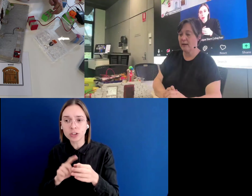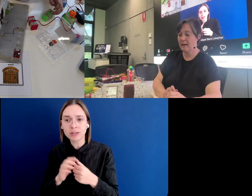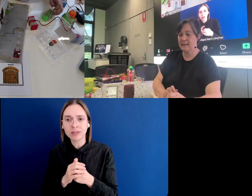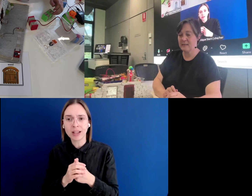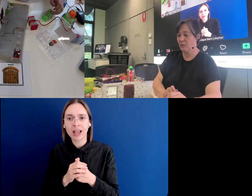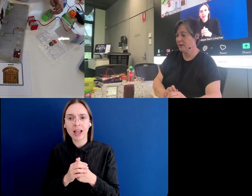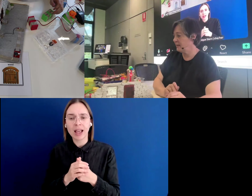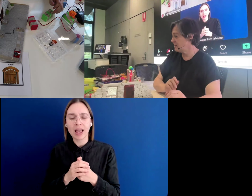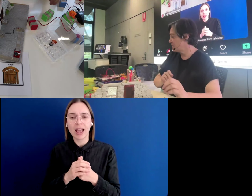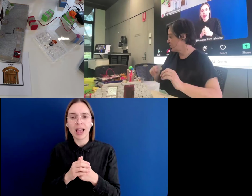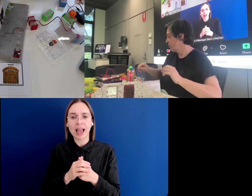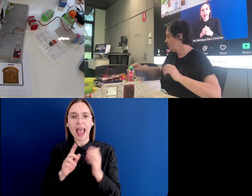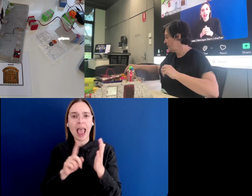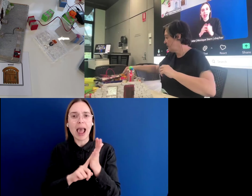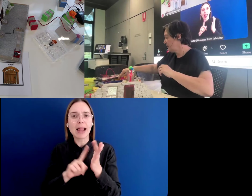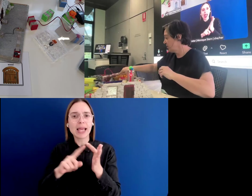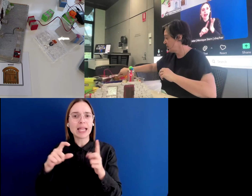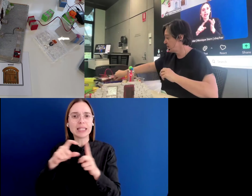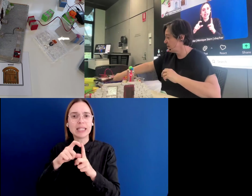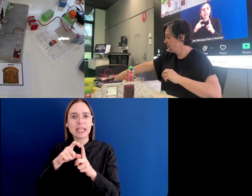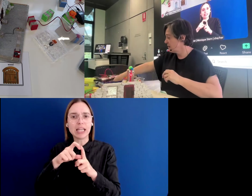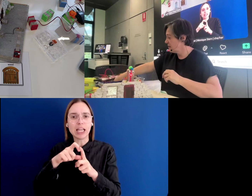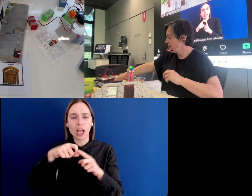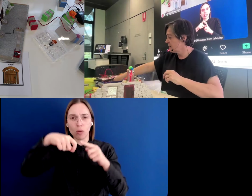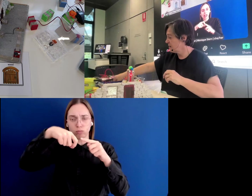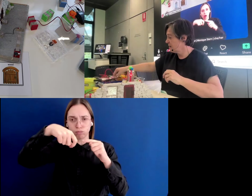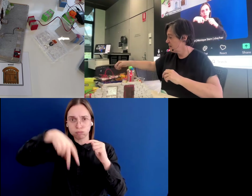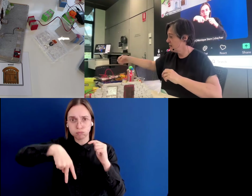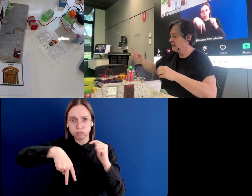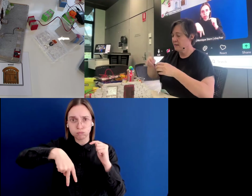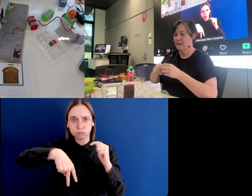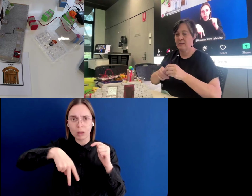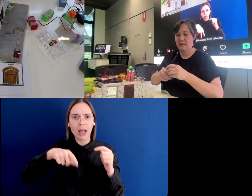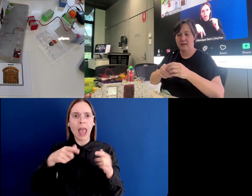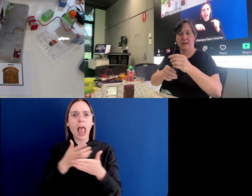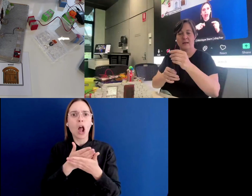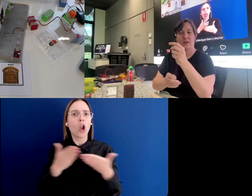The longer LEDs, all you need to do is